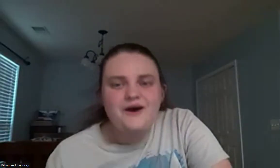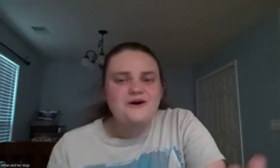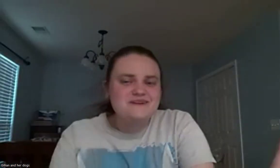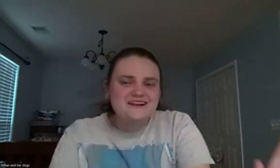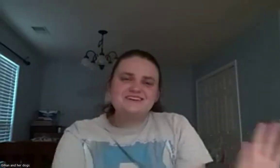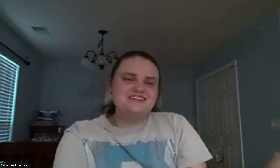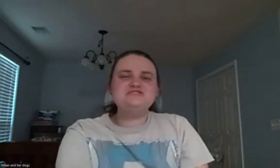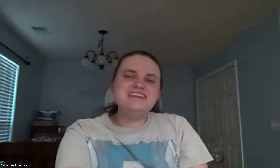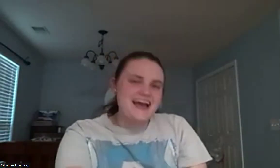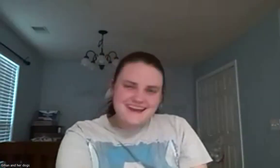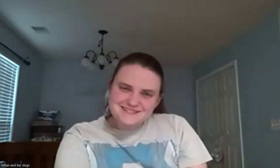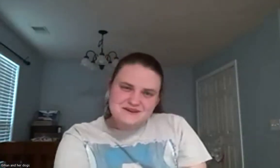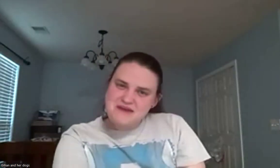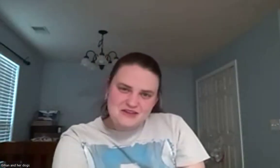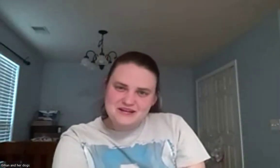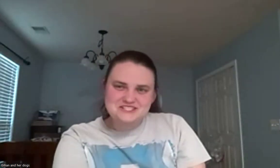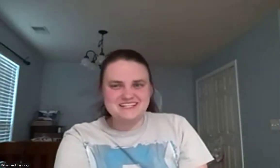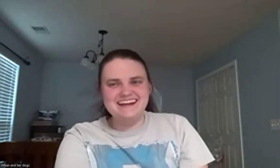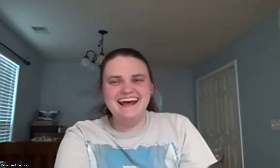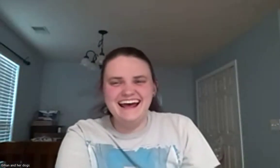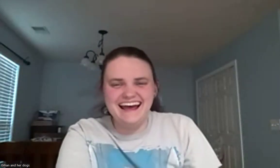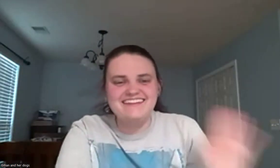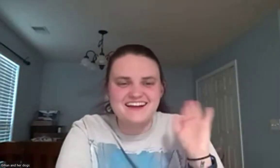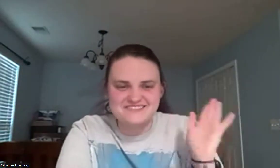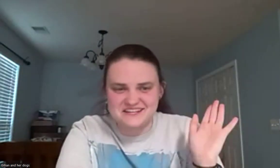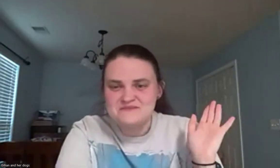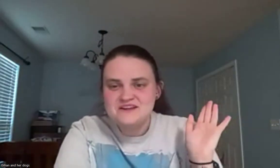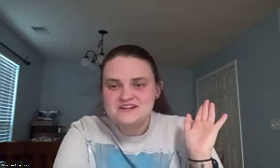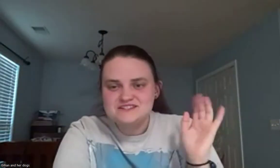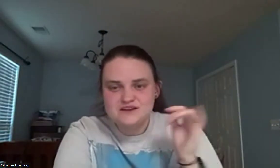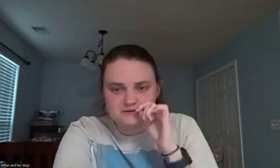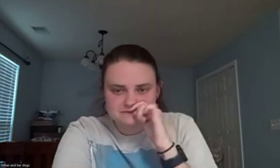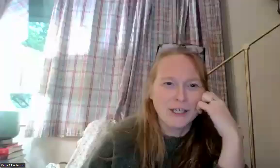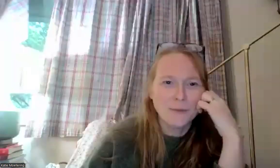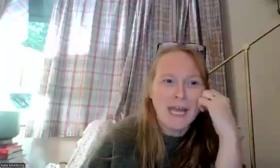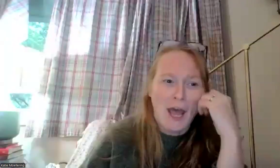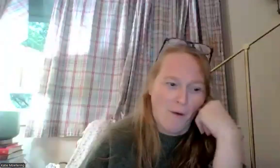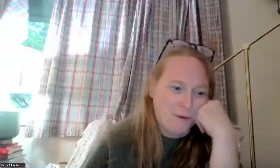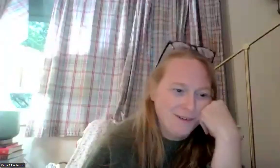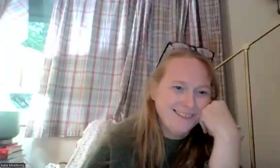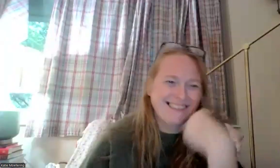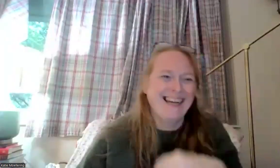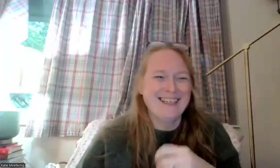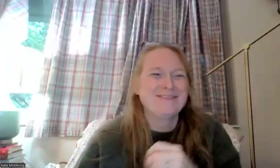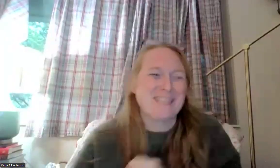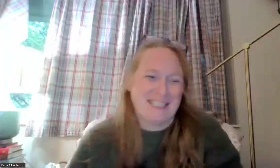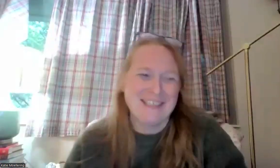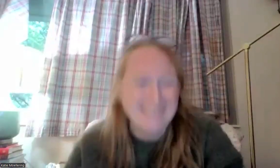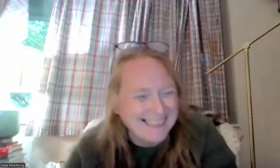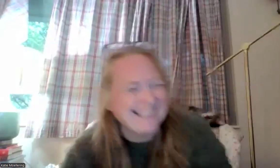Oh my goodness, you just had to ask me a math question. I love it. So Here we go. I know I did get really